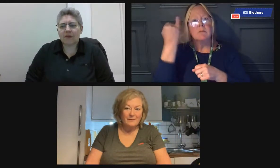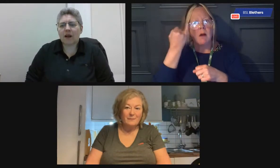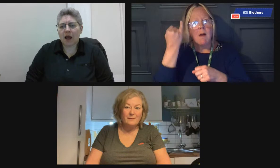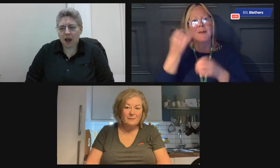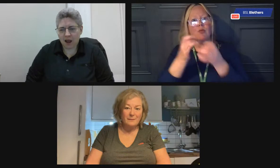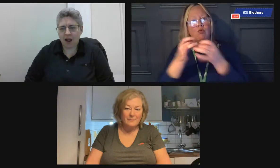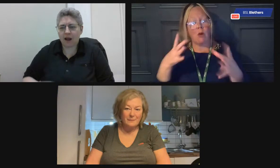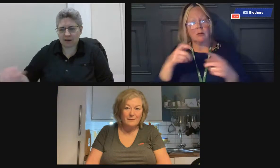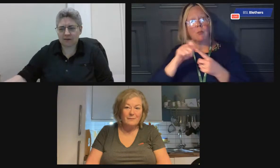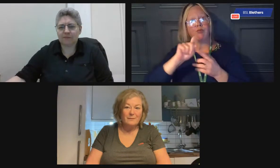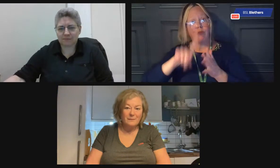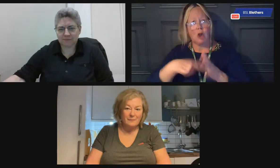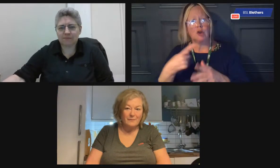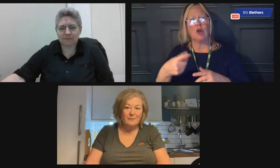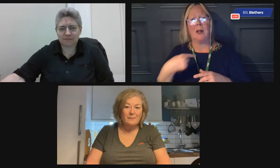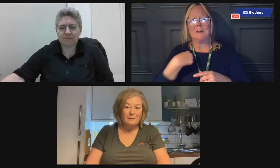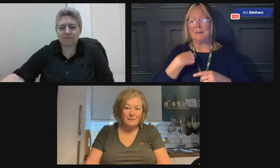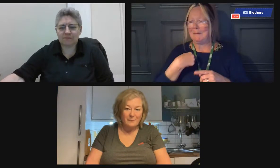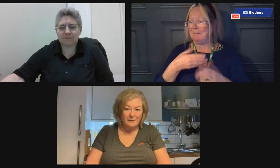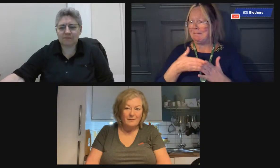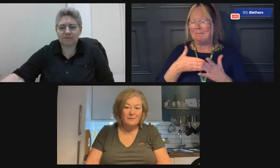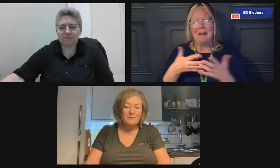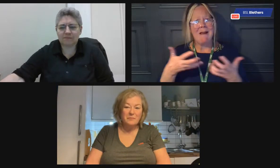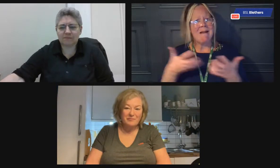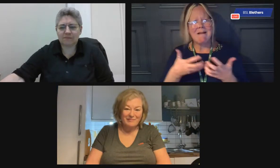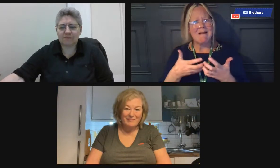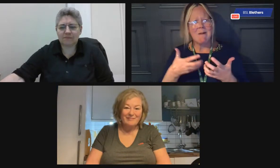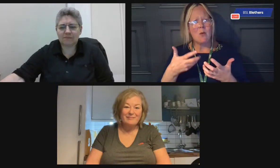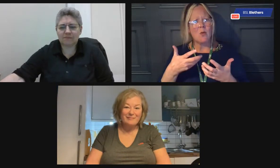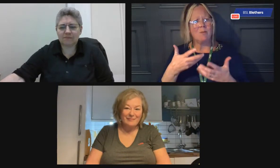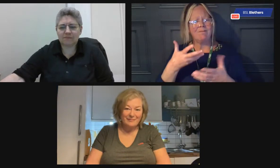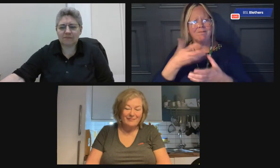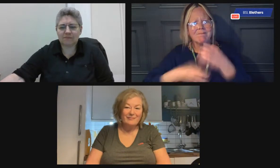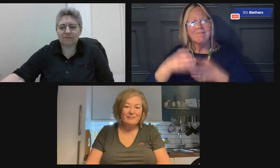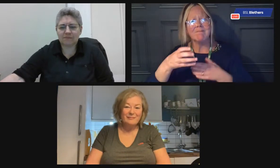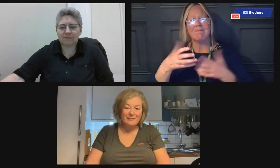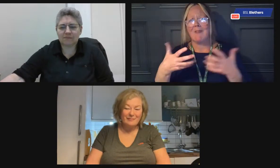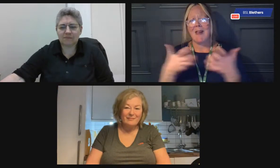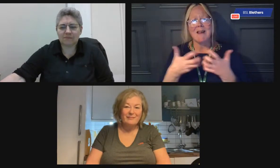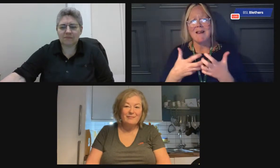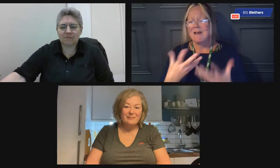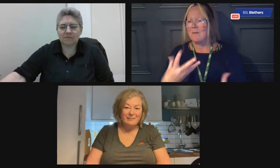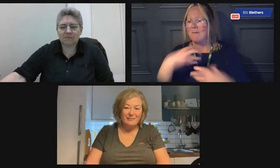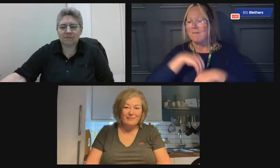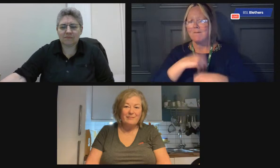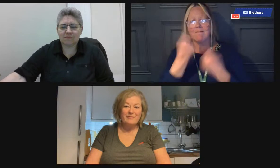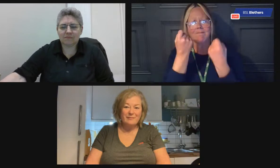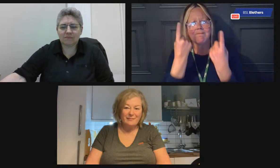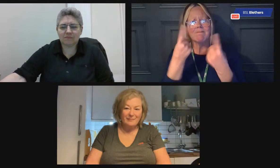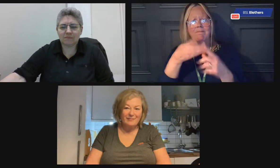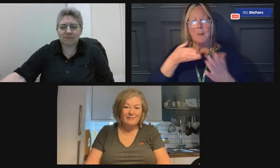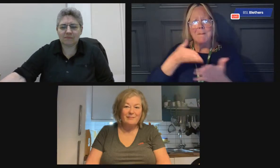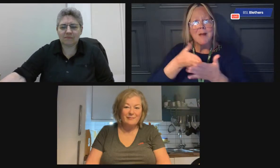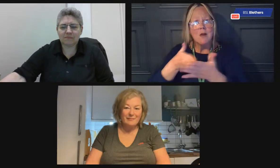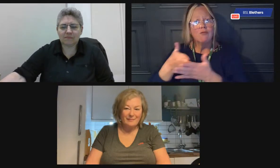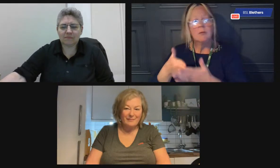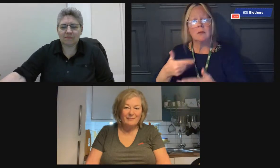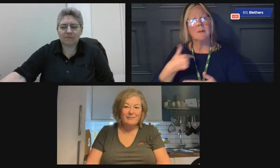think, before this project, I was working locally in Derby, Nottingham, and around that area, and